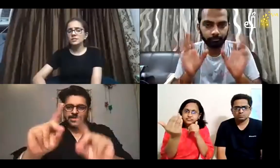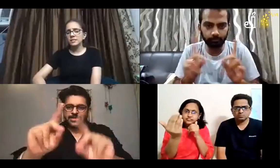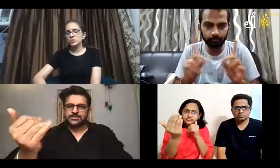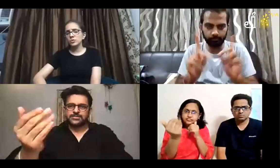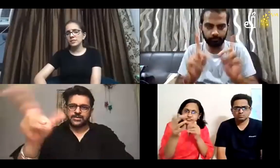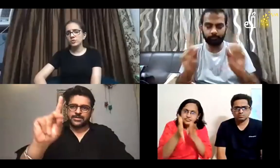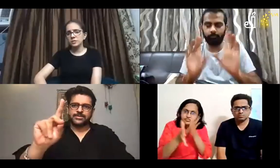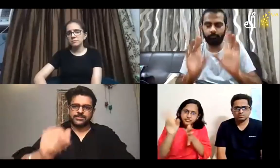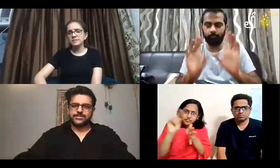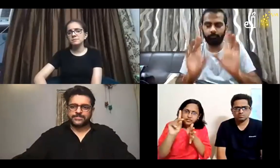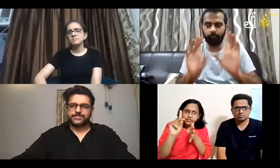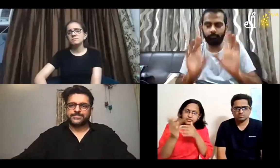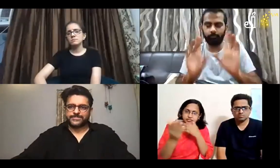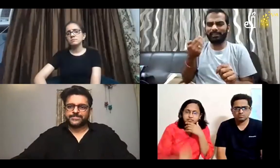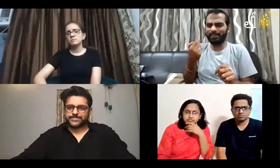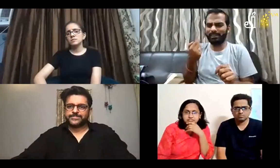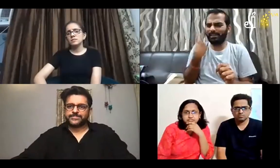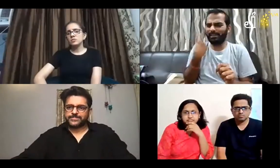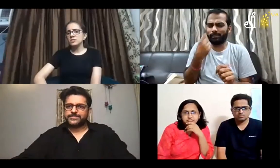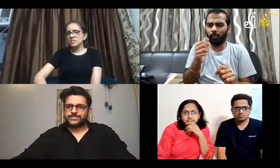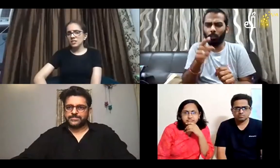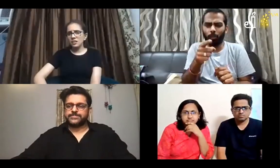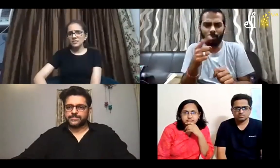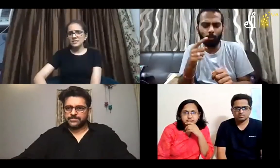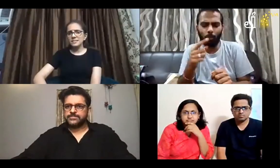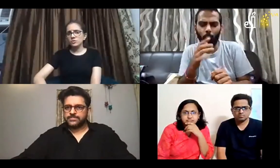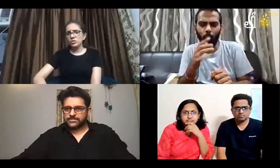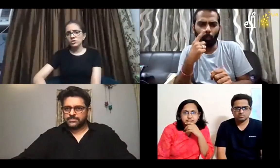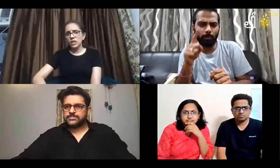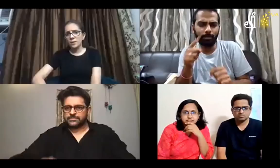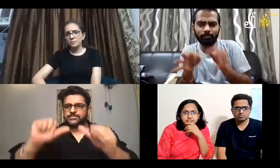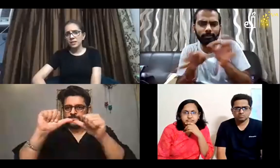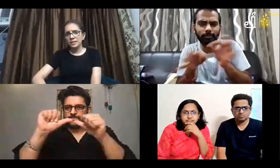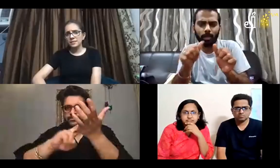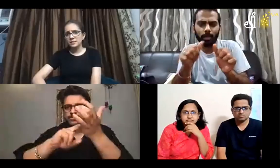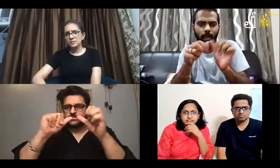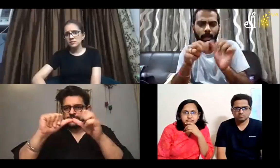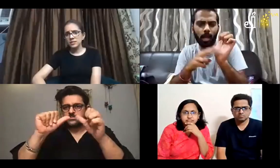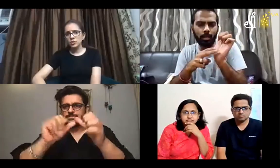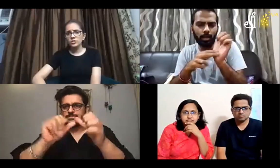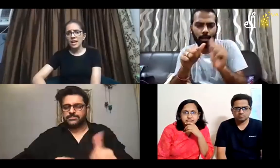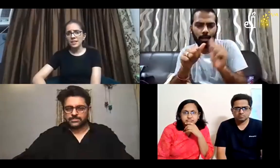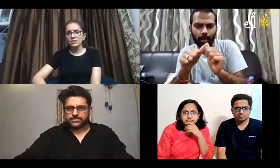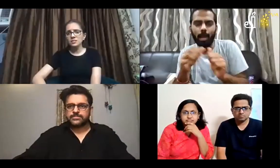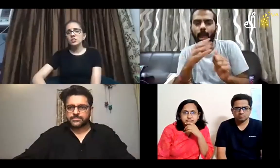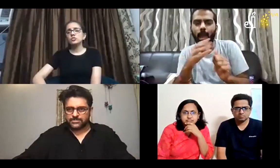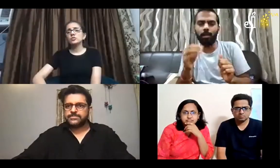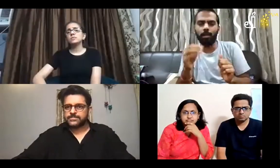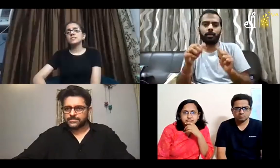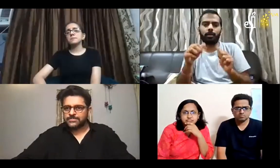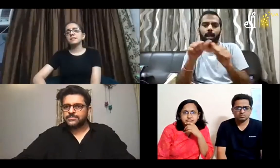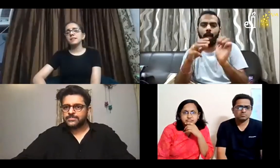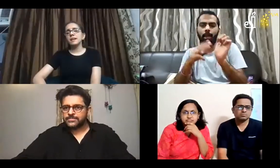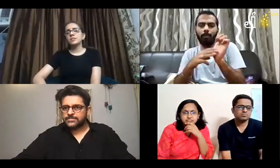Your internet was going. Can you repeat, please? Just recently, I think that Dr. Anna, she